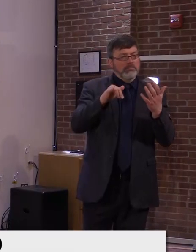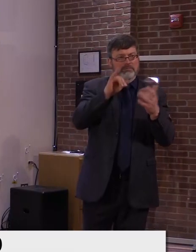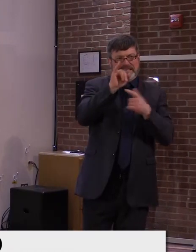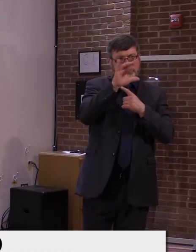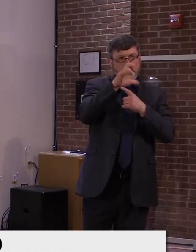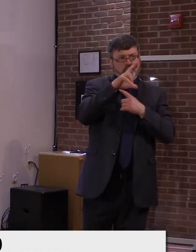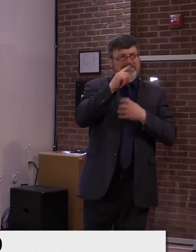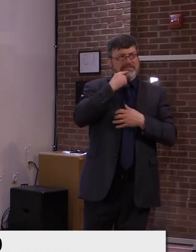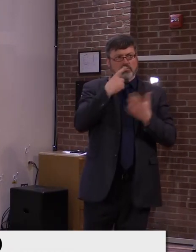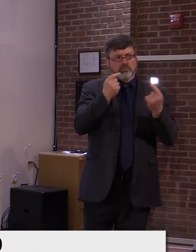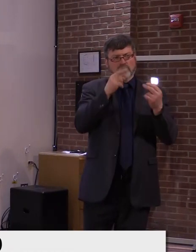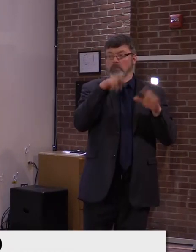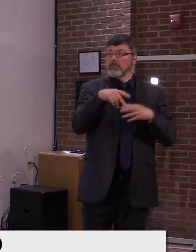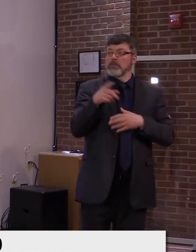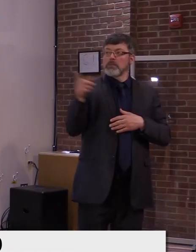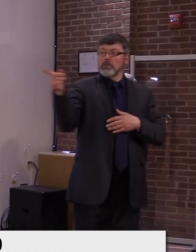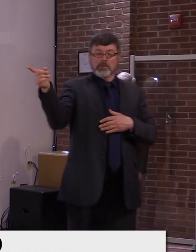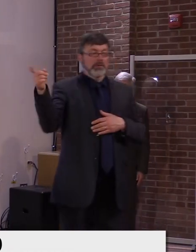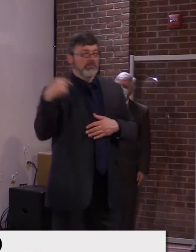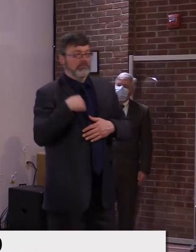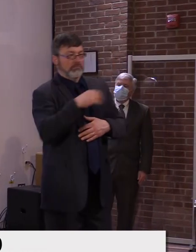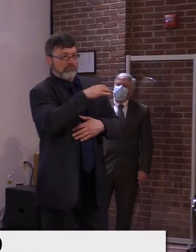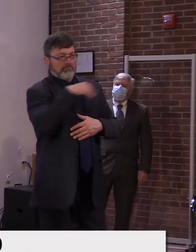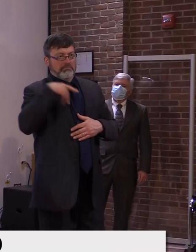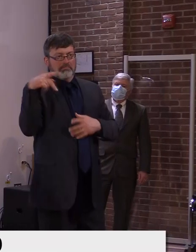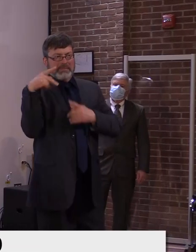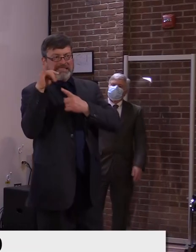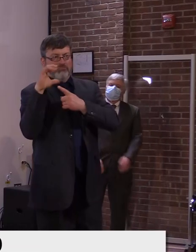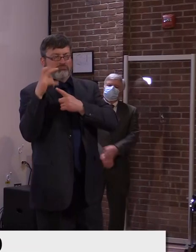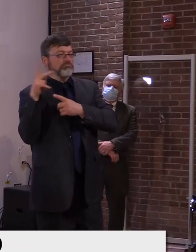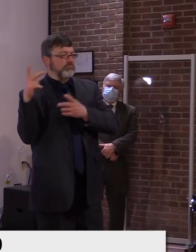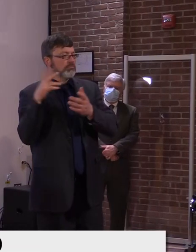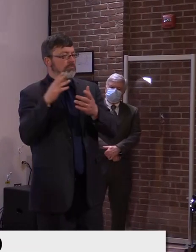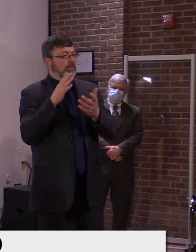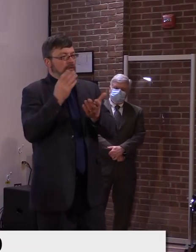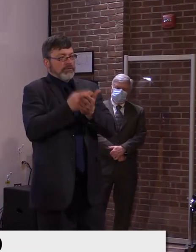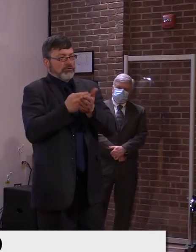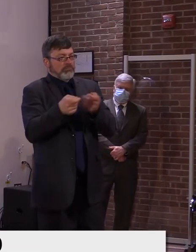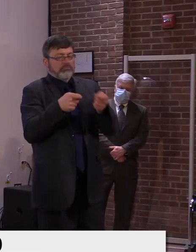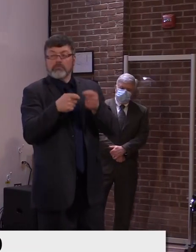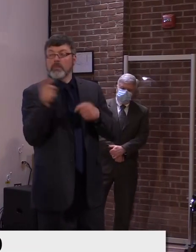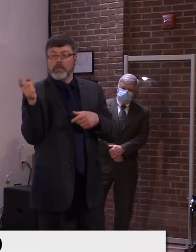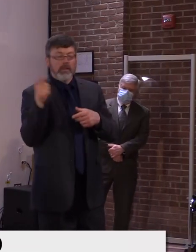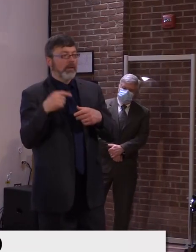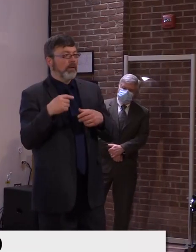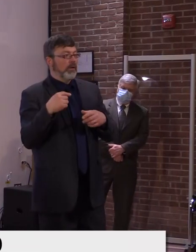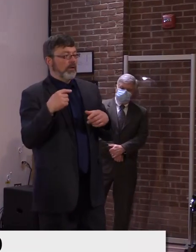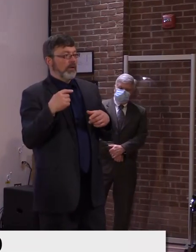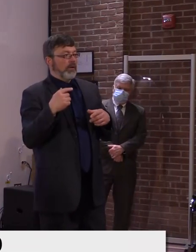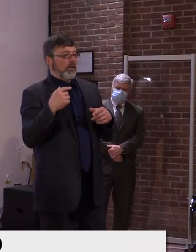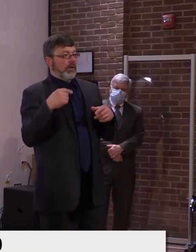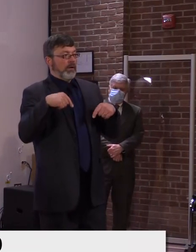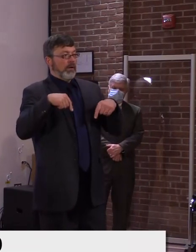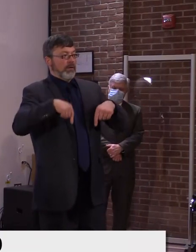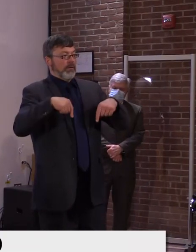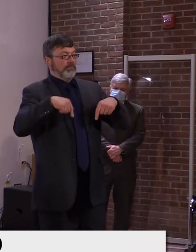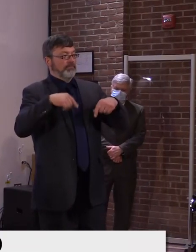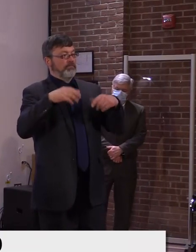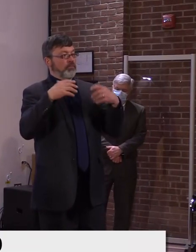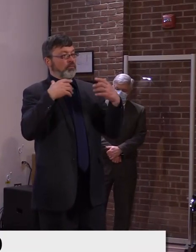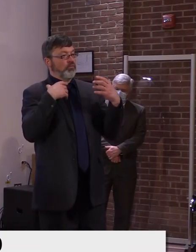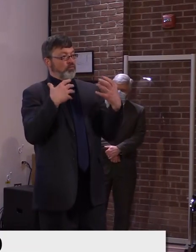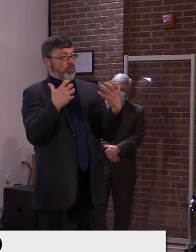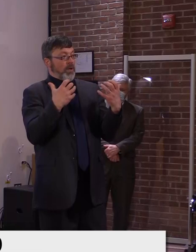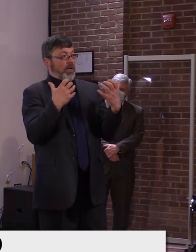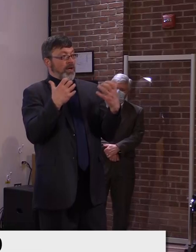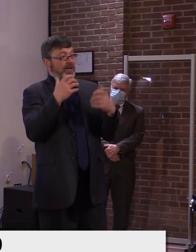Yeah, thank you very much for the question. So, you know, we mentioned at the beginning that when we get broader vaccination coverage for those 50 in their 50s